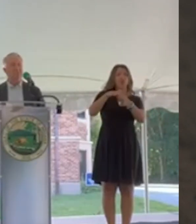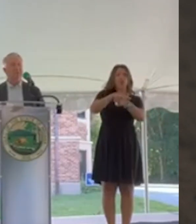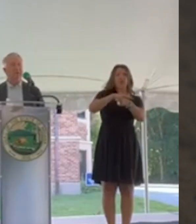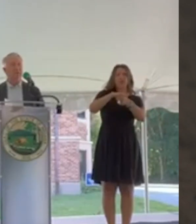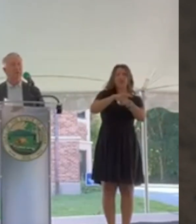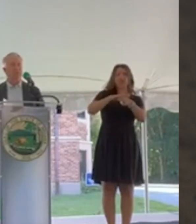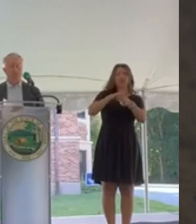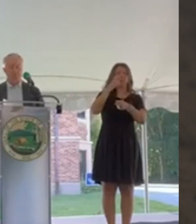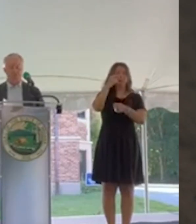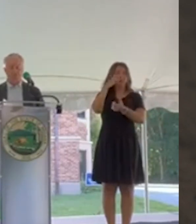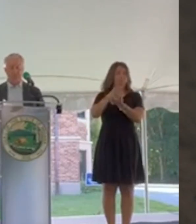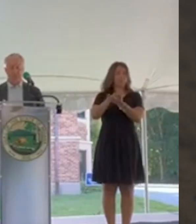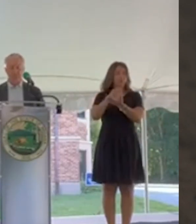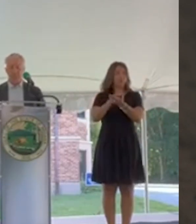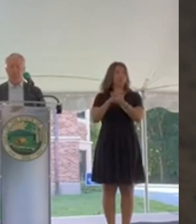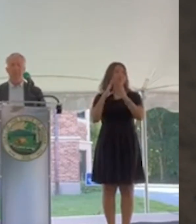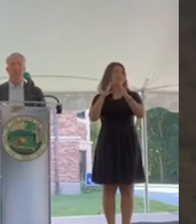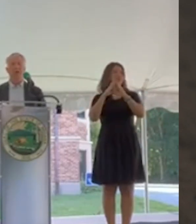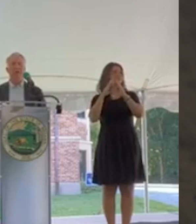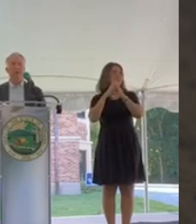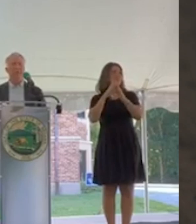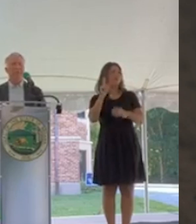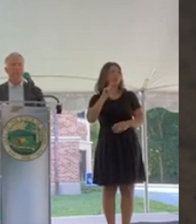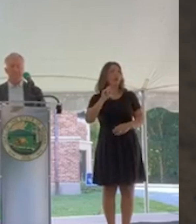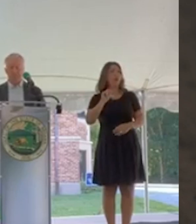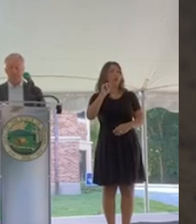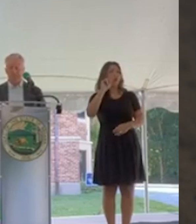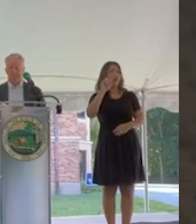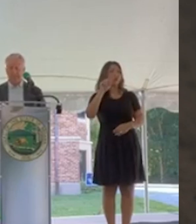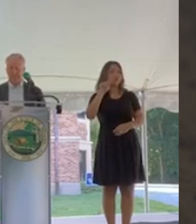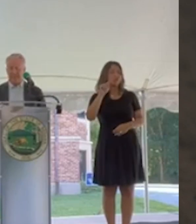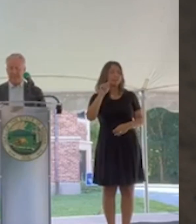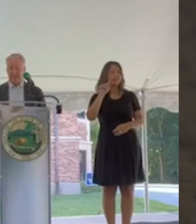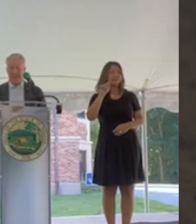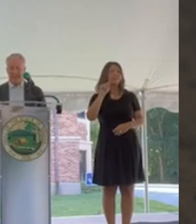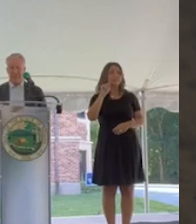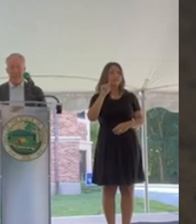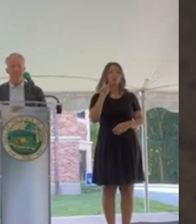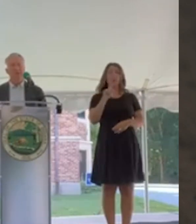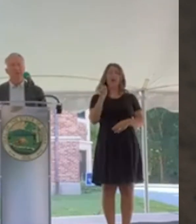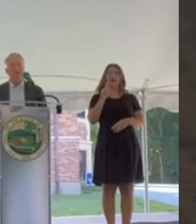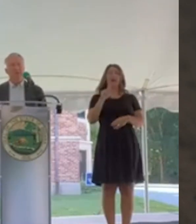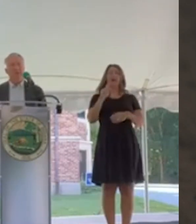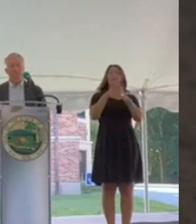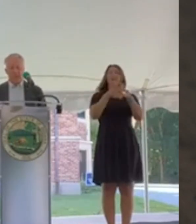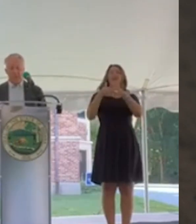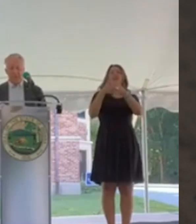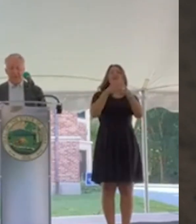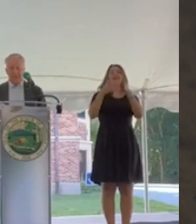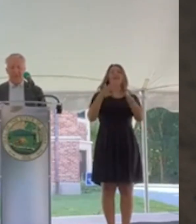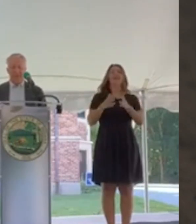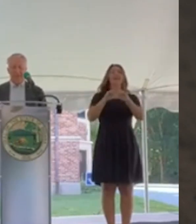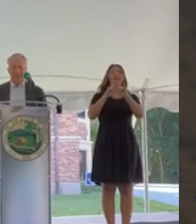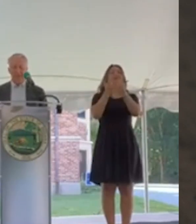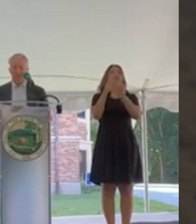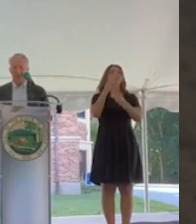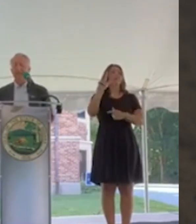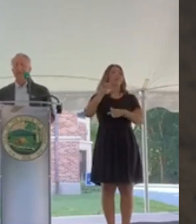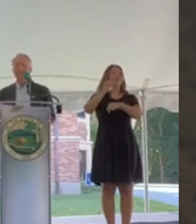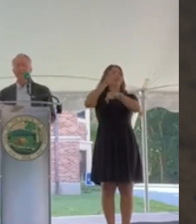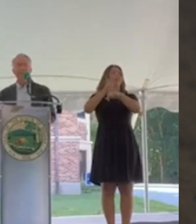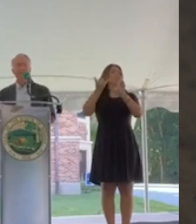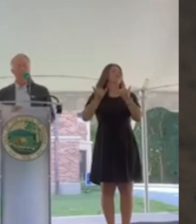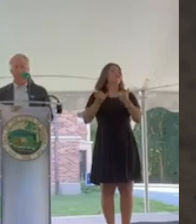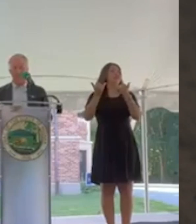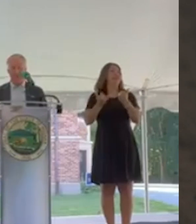was downtown on North Street, where the American Legion Mall sits today. It was relocated here